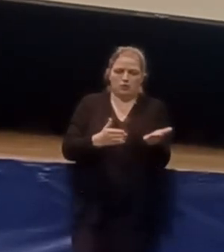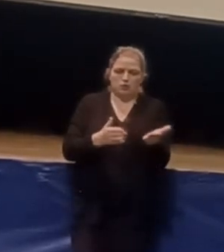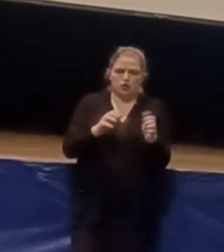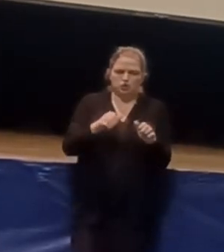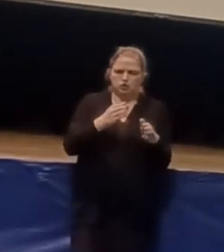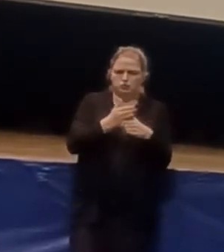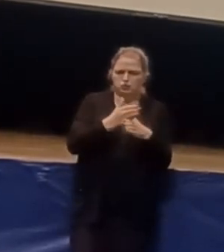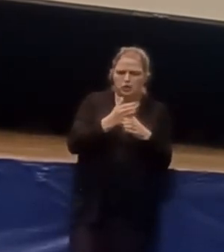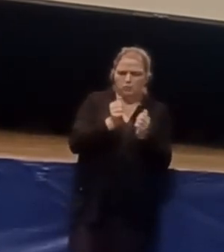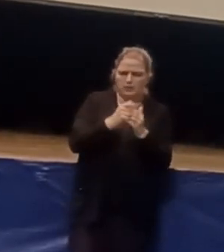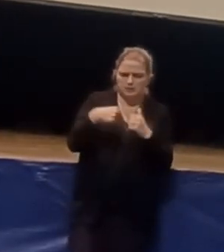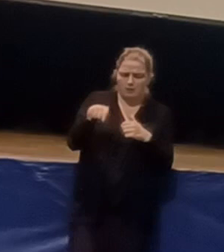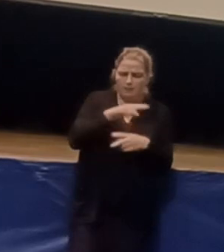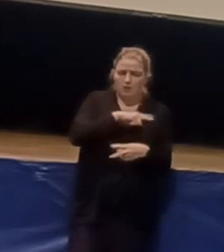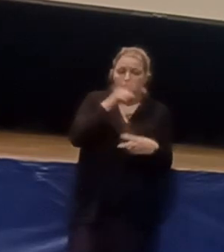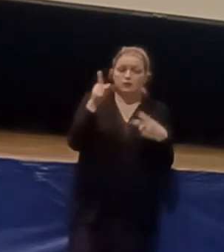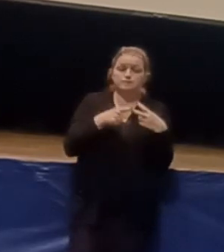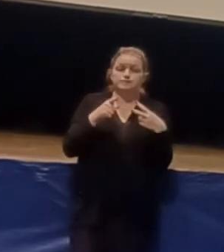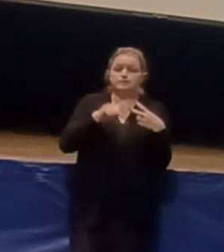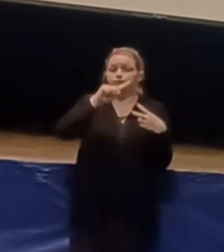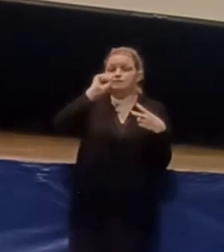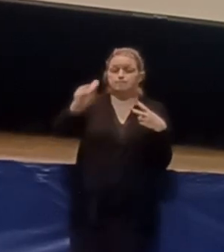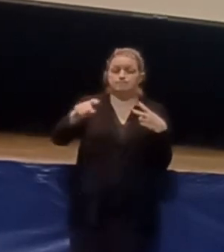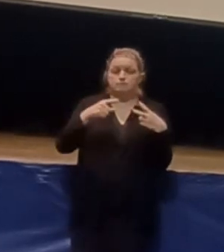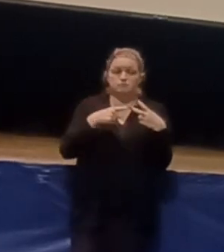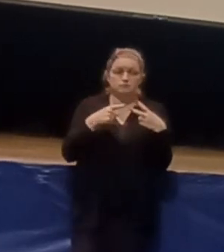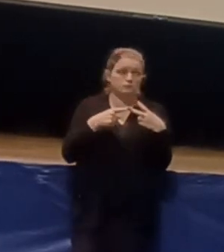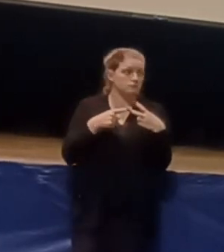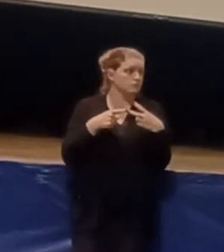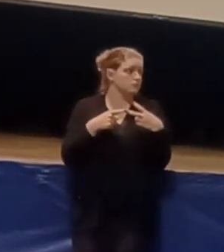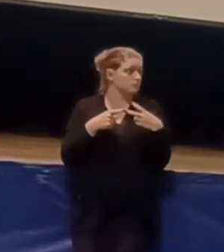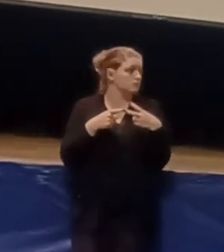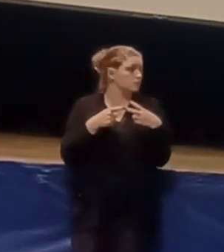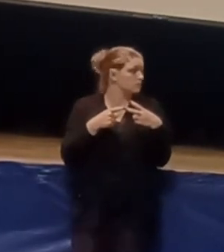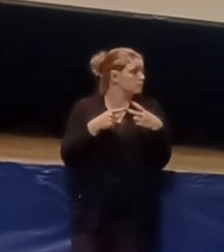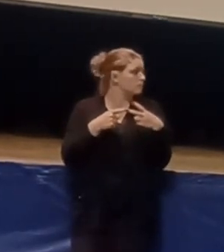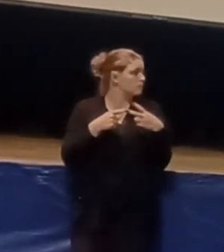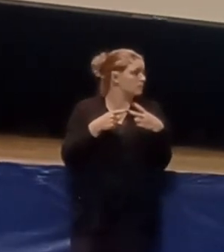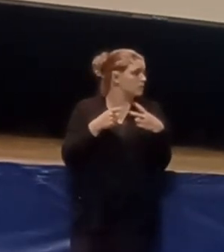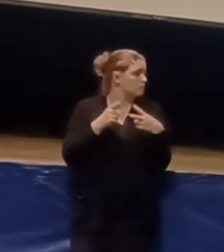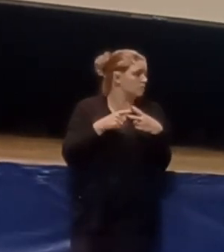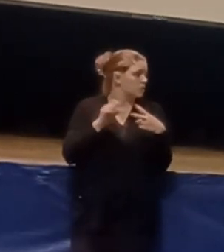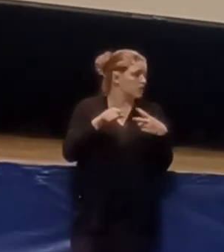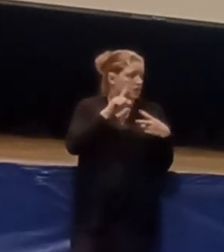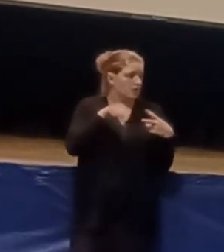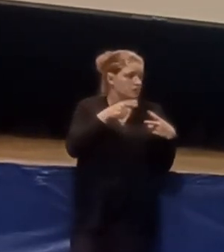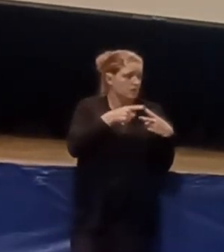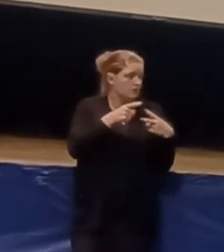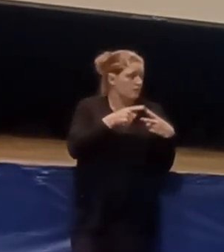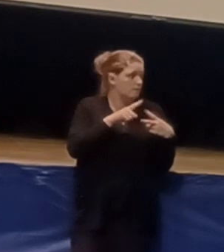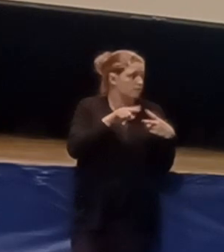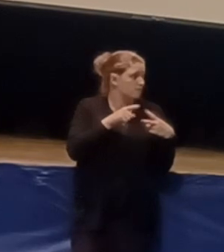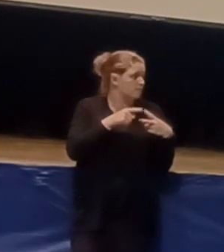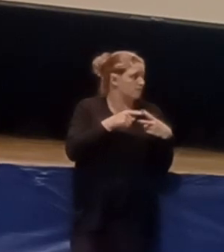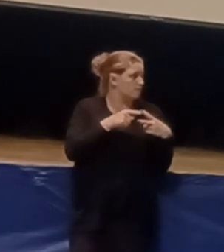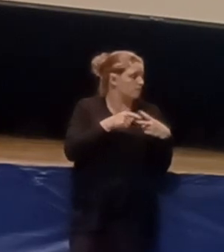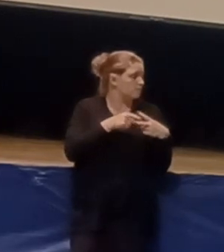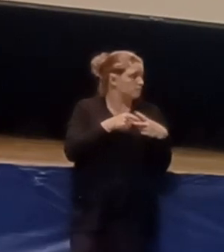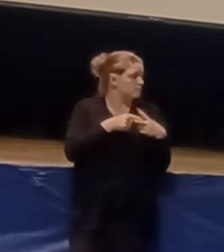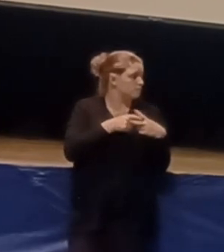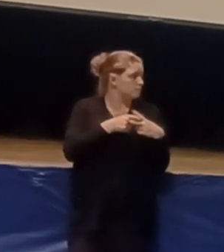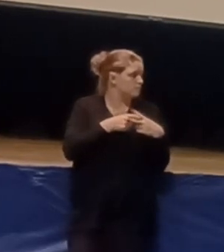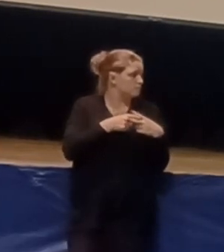share with us tonight on that? And then I have a second question, if you want to answer that one first. Sure thing. And I wanted